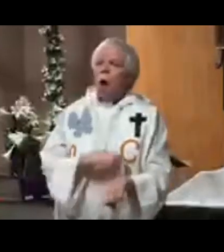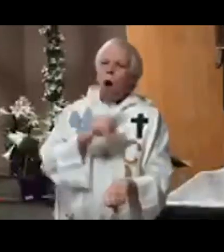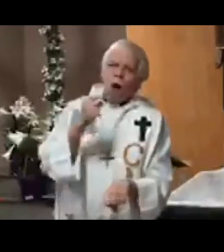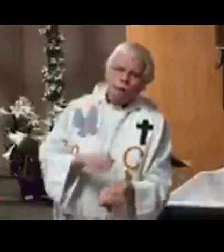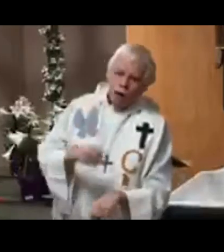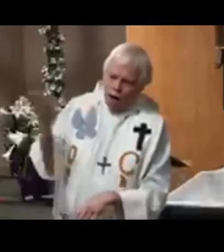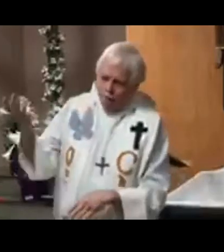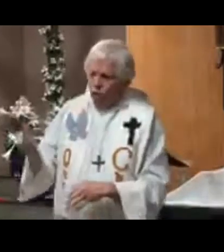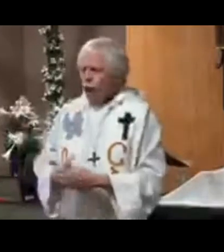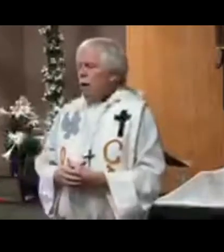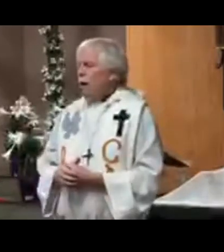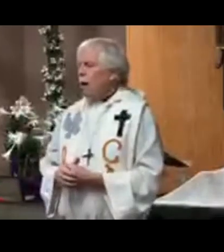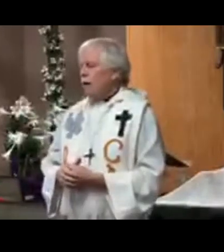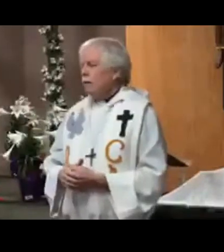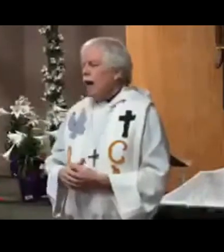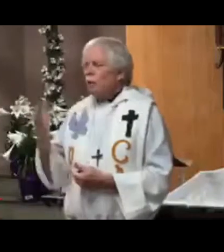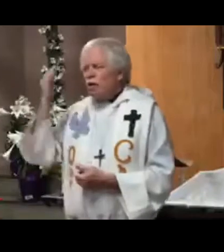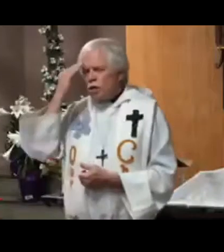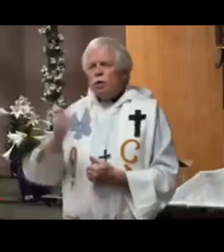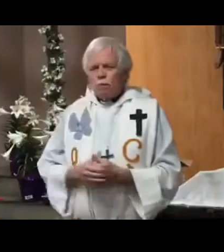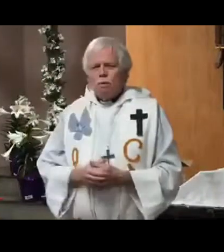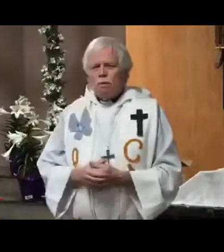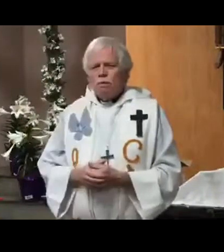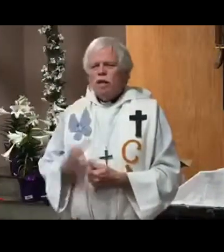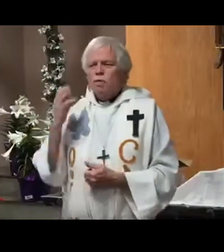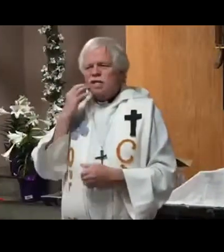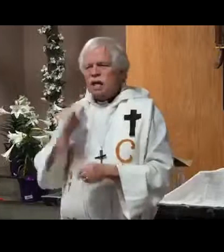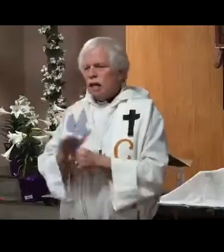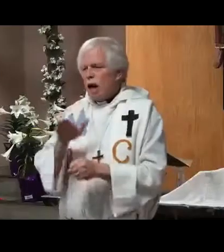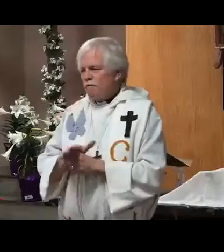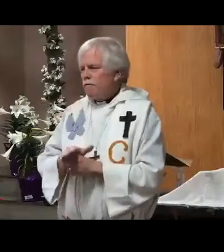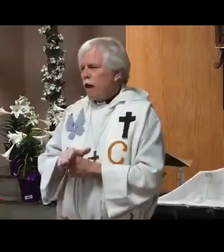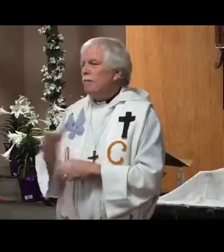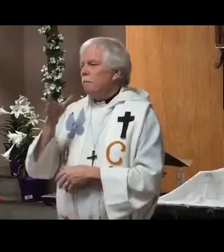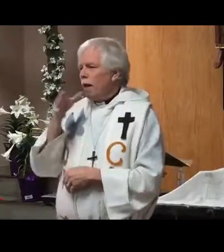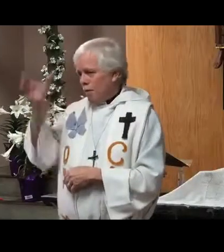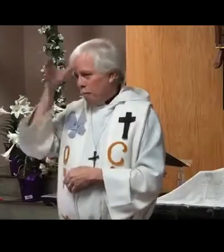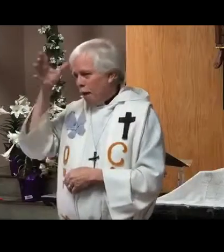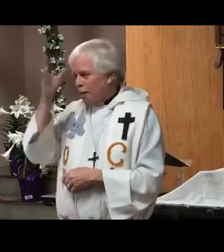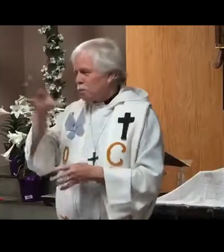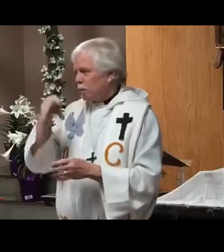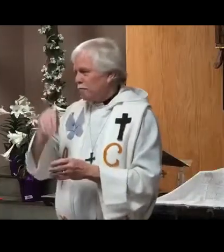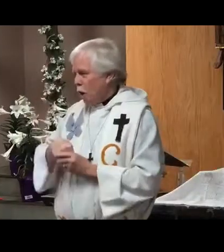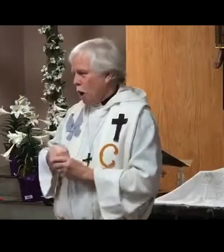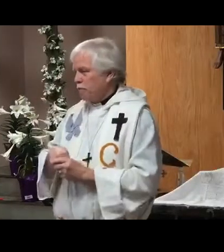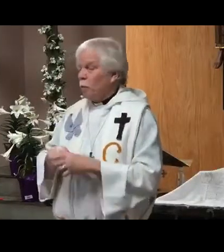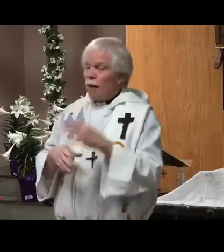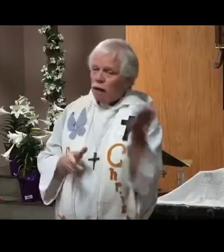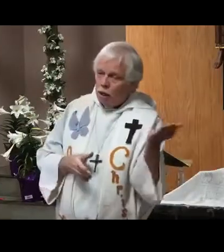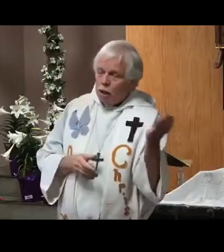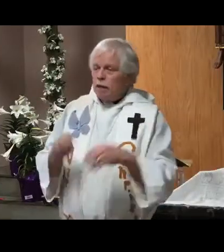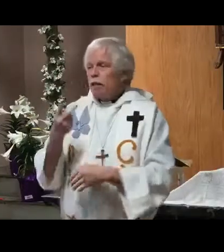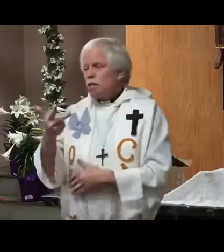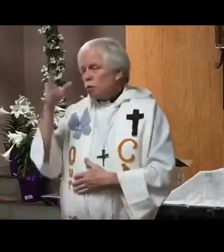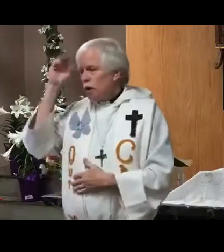a long time. And we knew that it was thick enough. And the parents were involved.